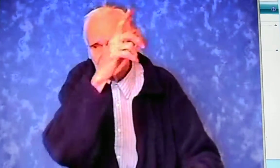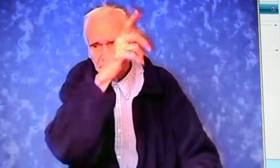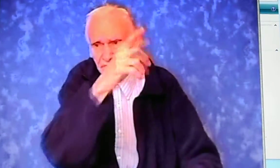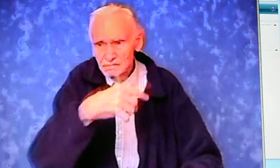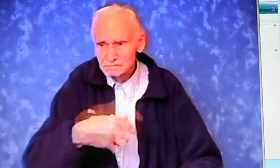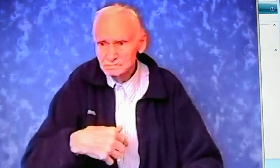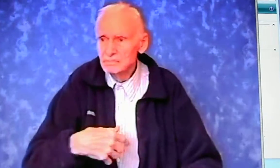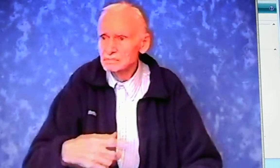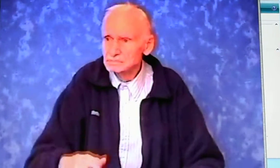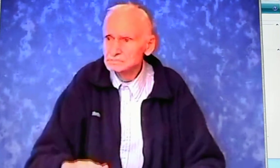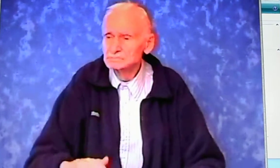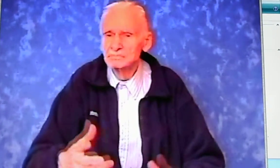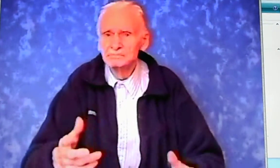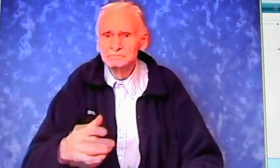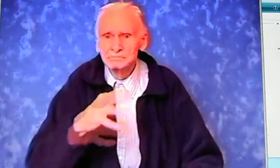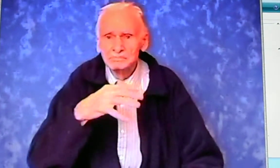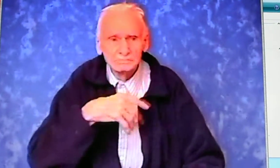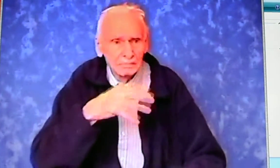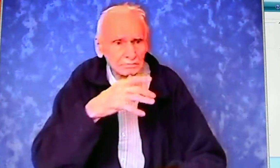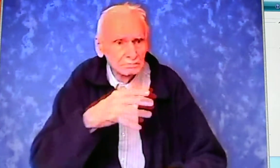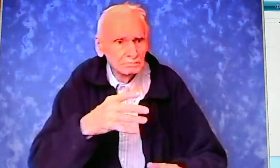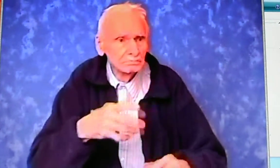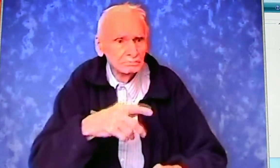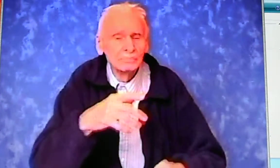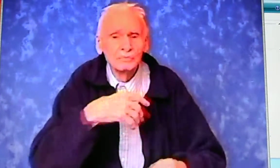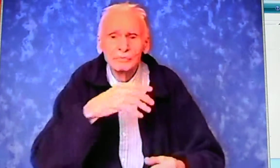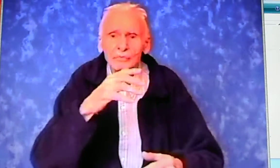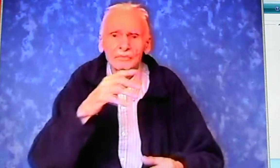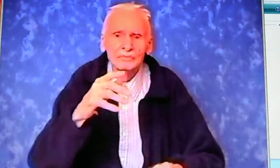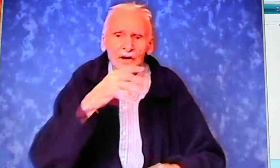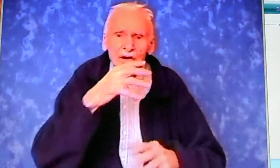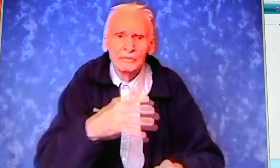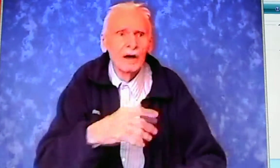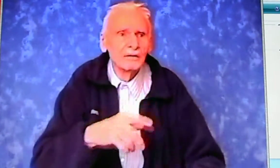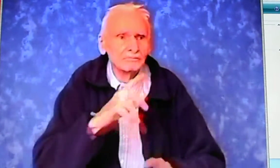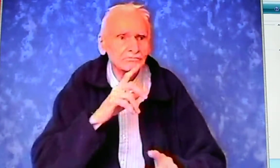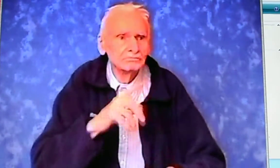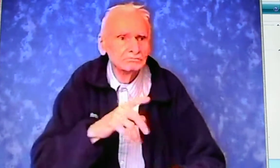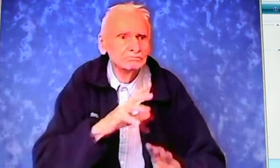And that this was God's doing, that I had become sick and wasn't able to walk or hear.